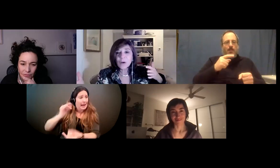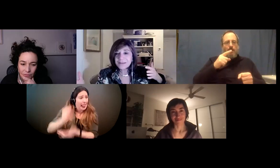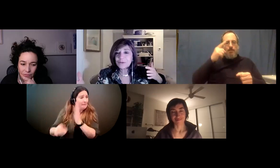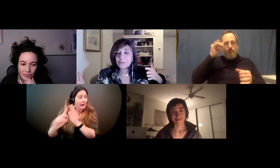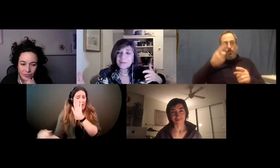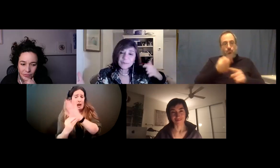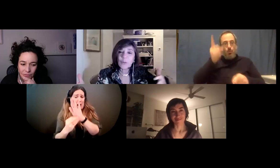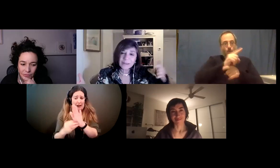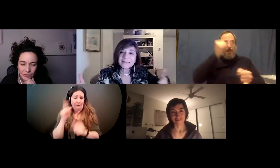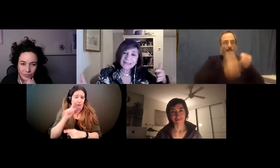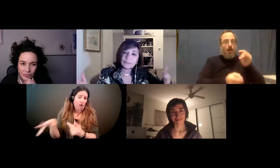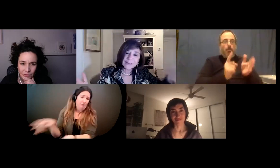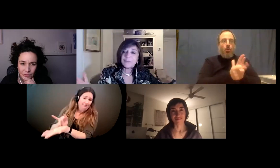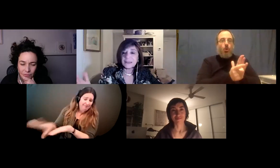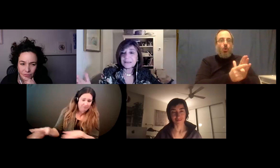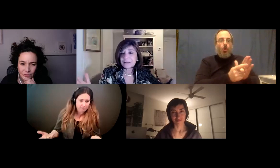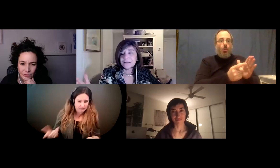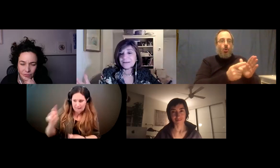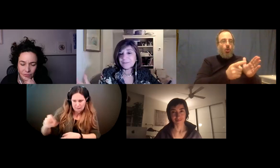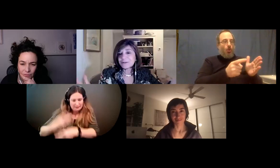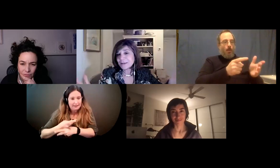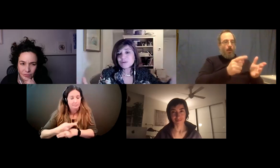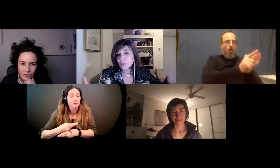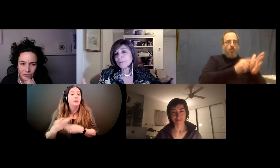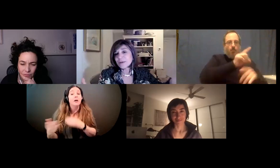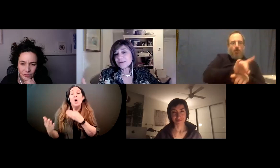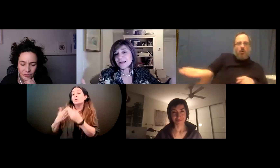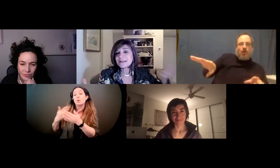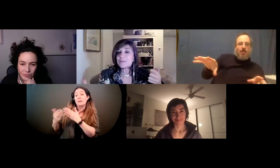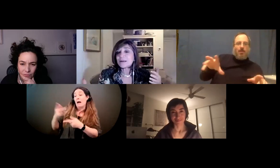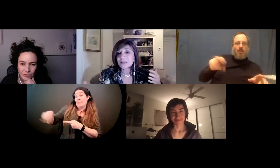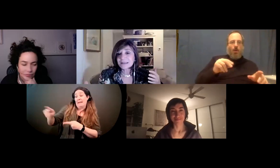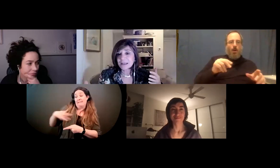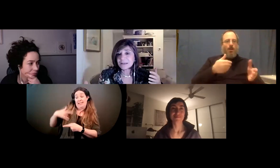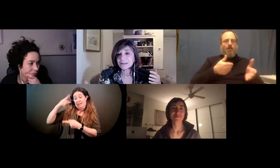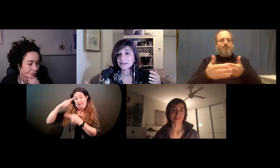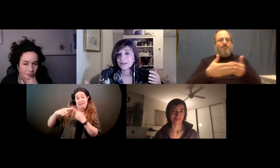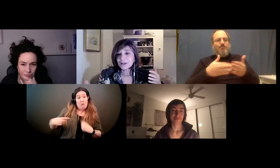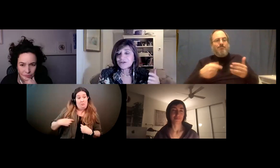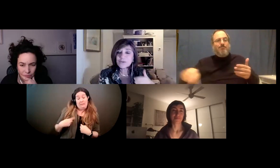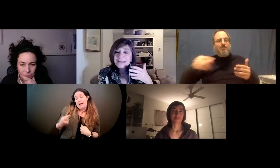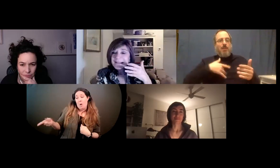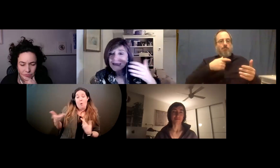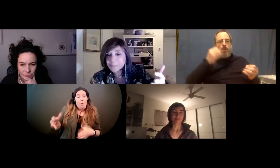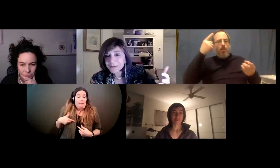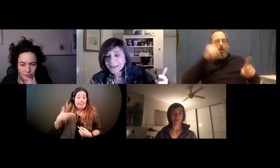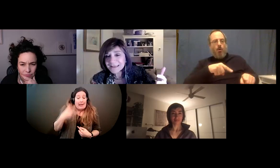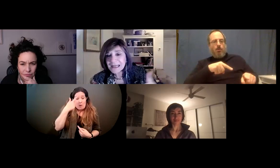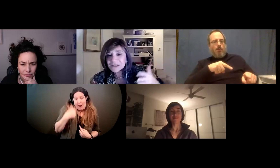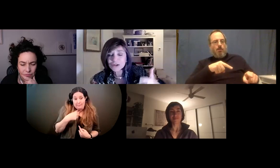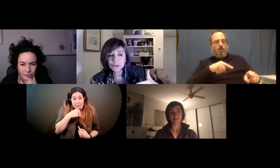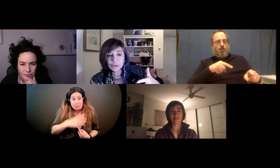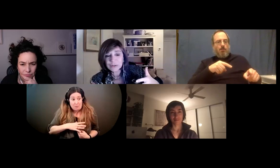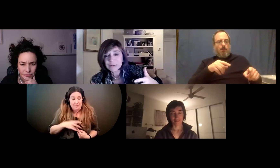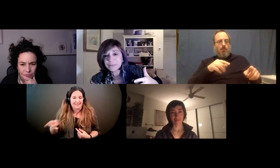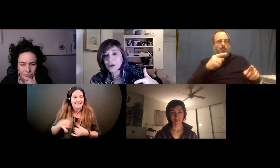People who wanted to get rid of me because I was a woman had to be on my side. So this tip is